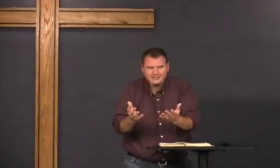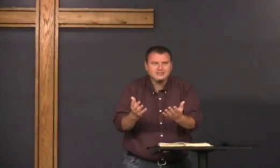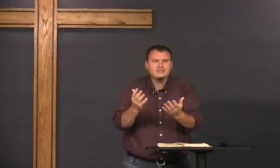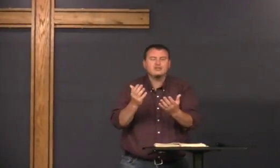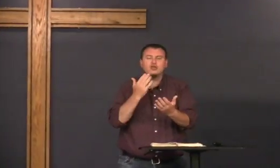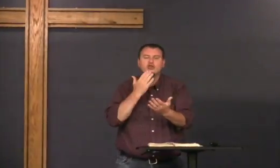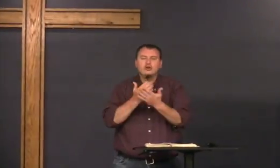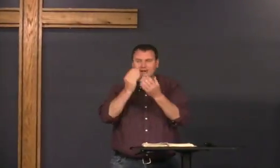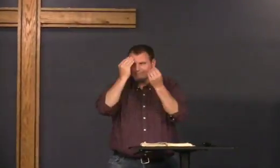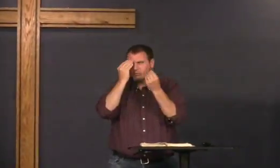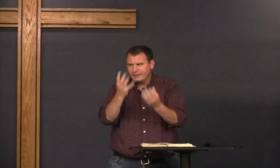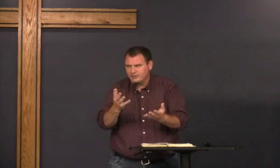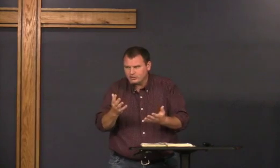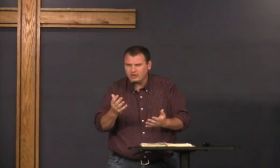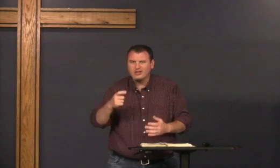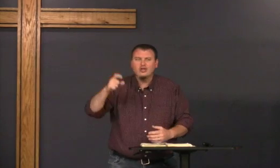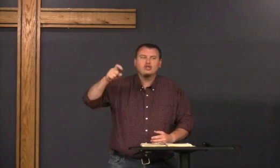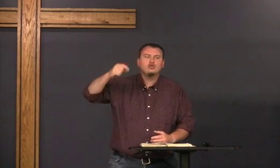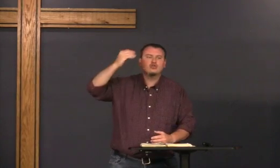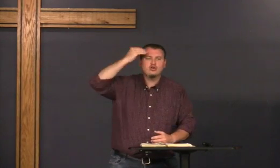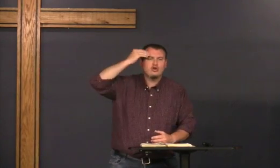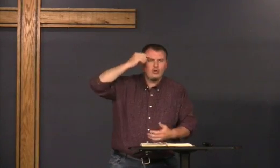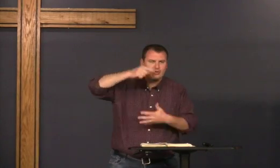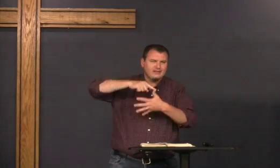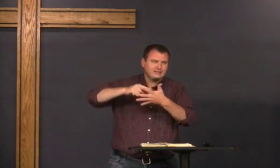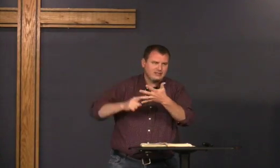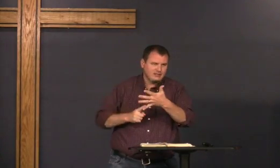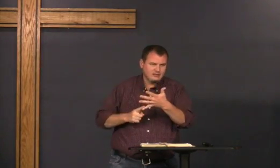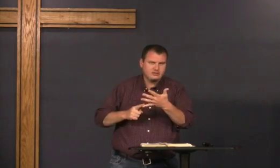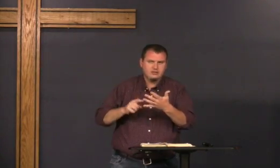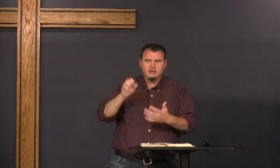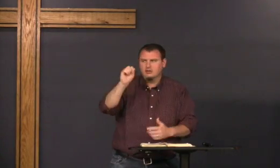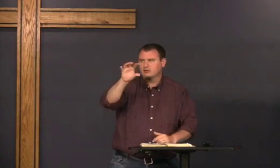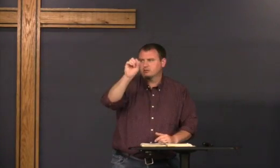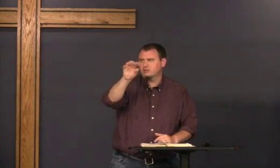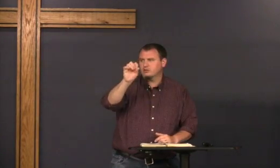is good information. You should know these things. Do.